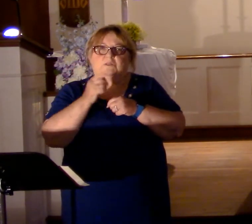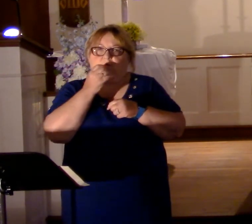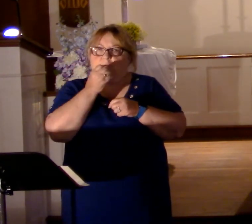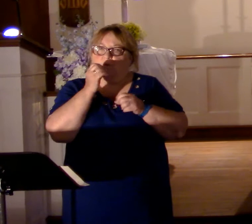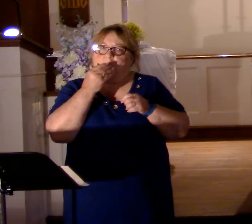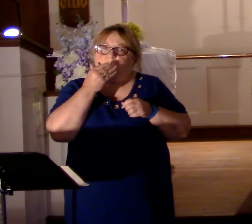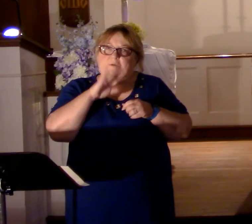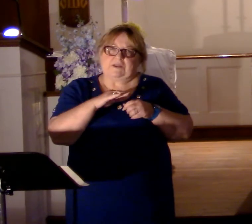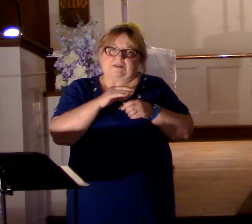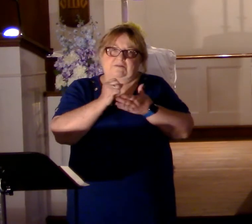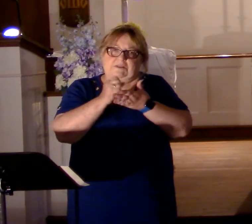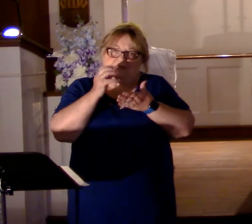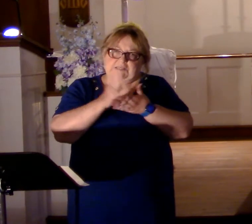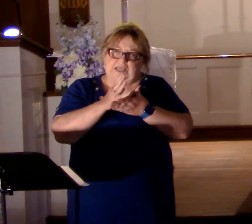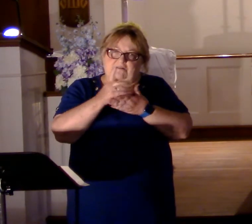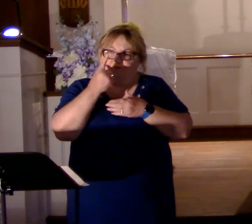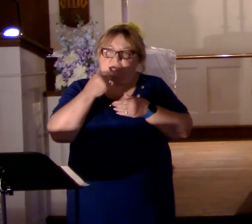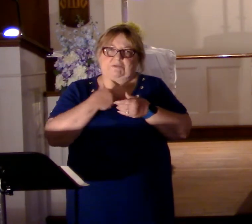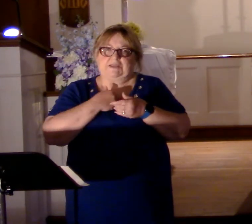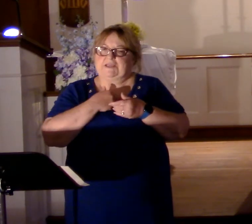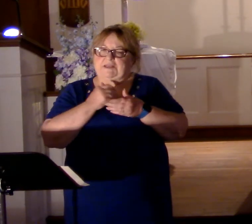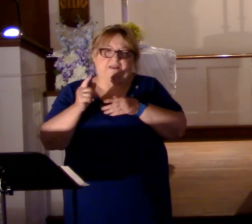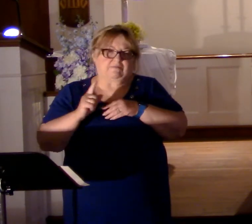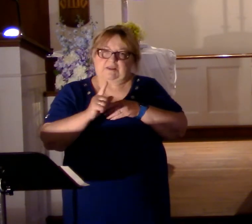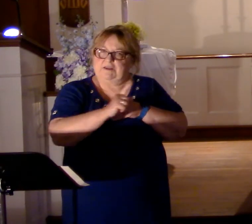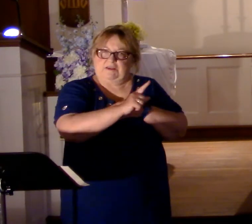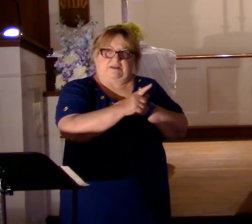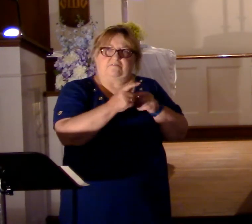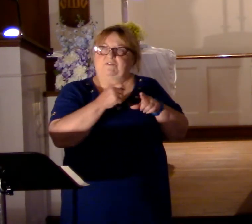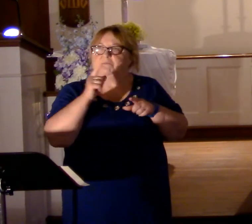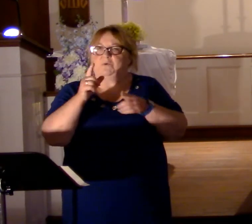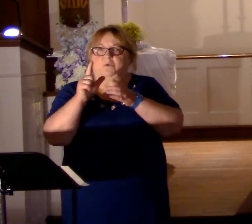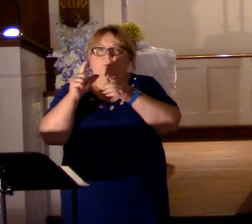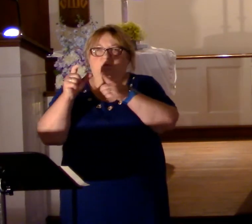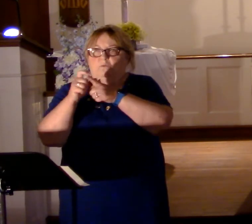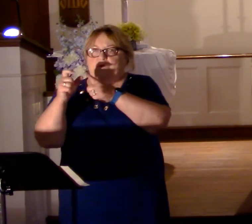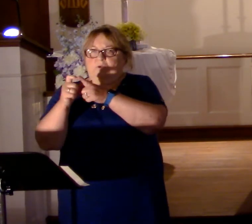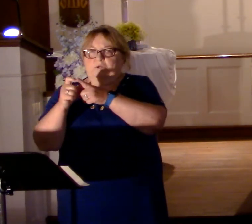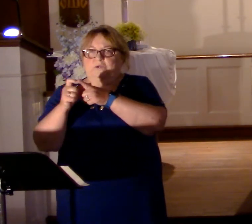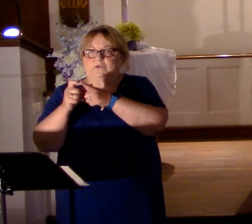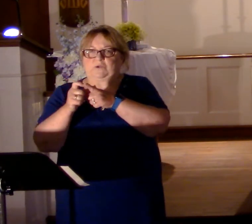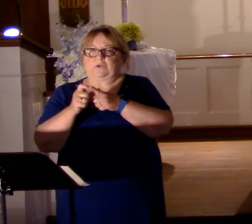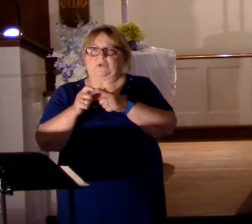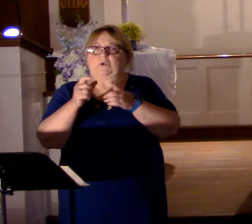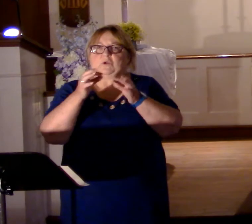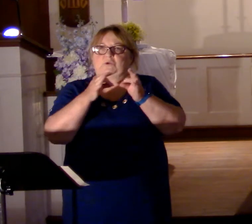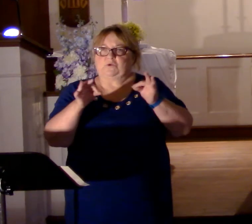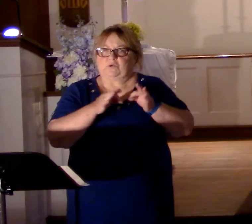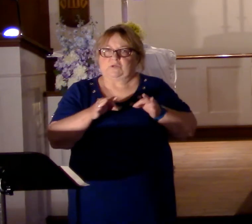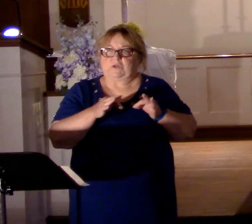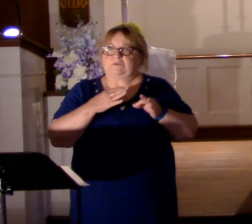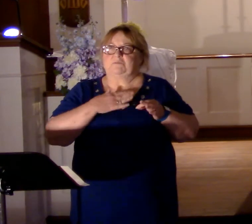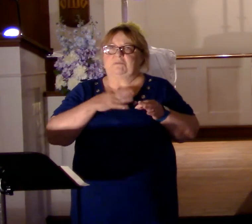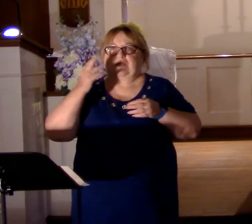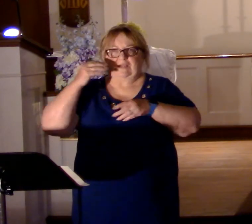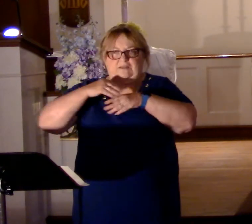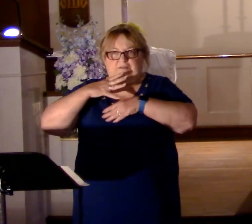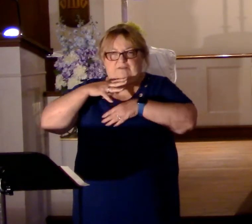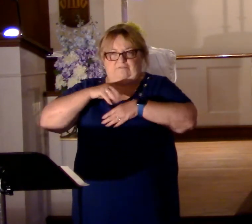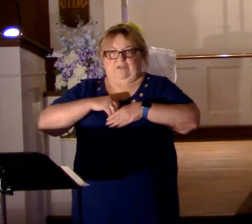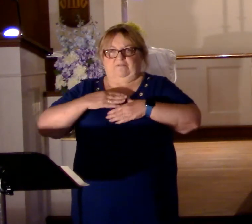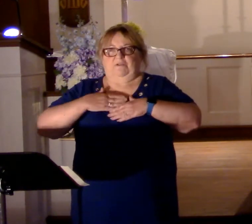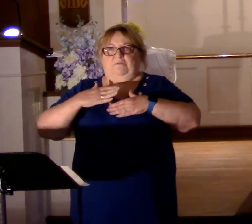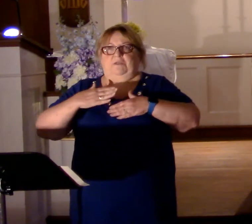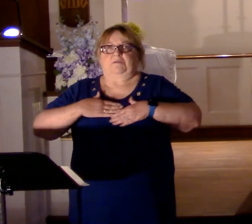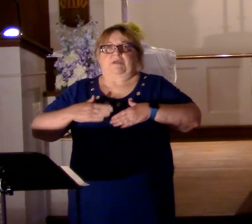set a snare for me, and I have not strayed from your precepts. Your statutes are my heritage forever. They are the